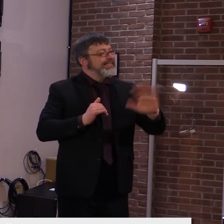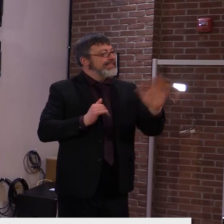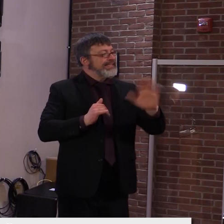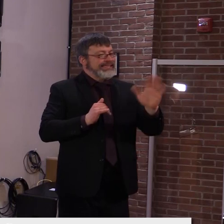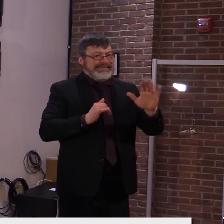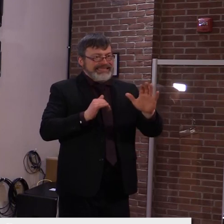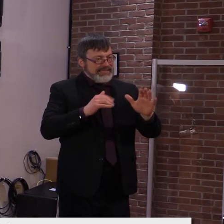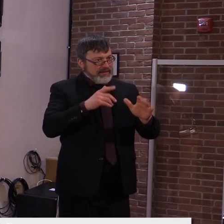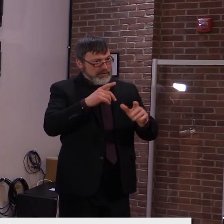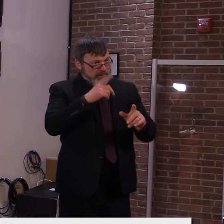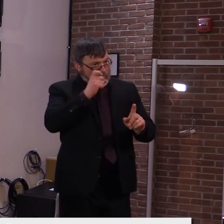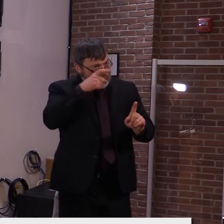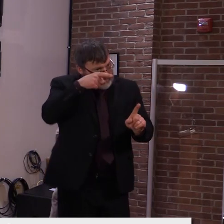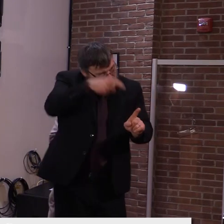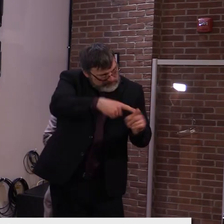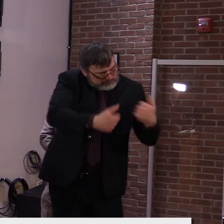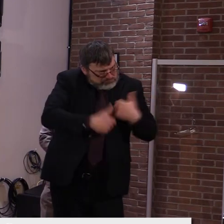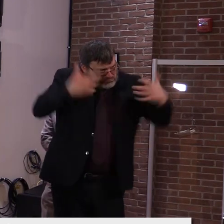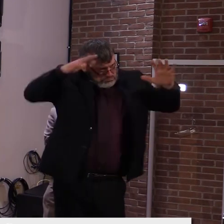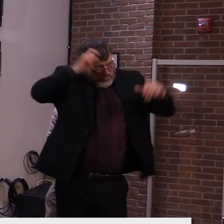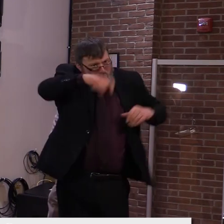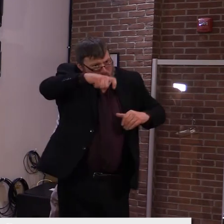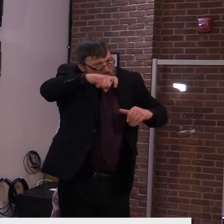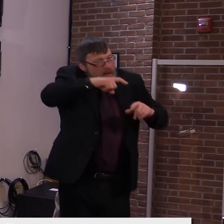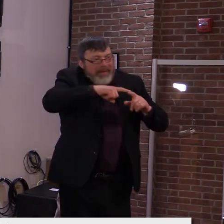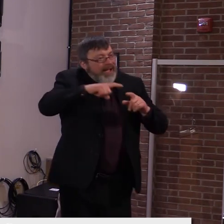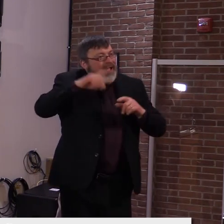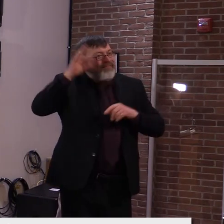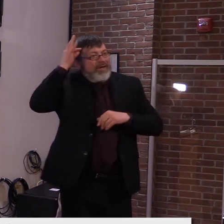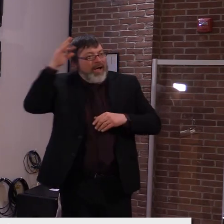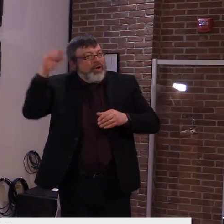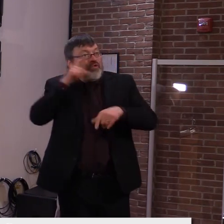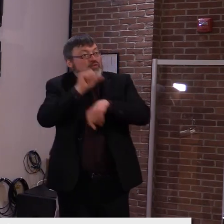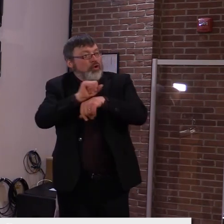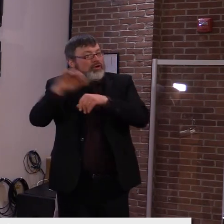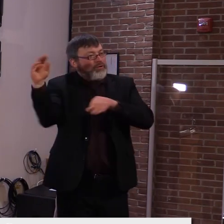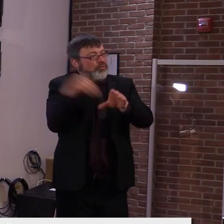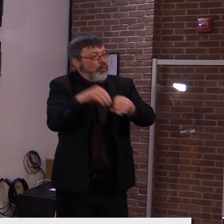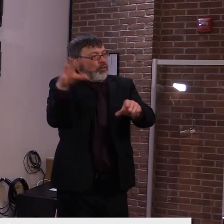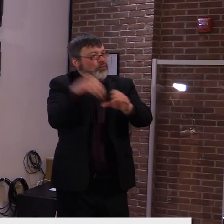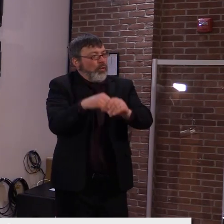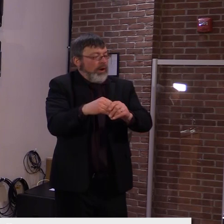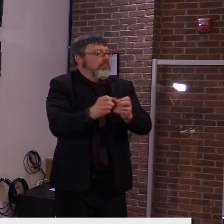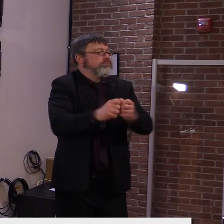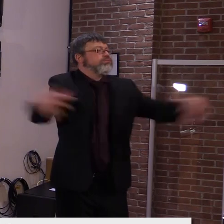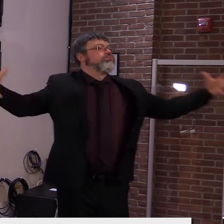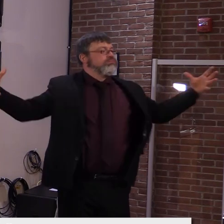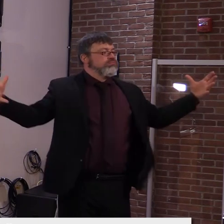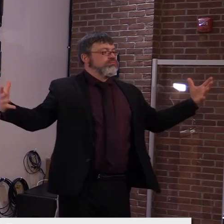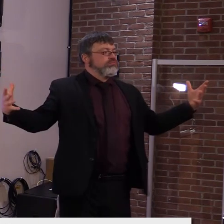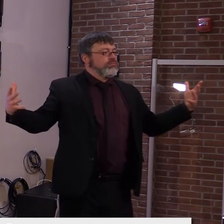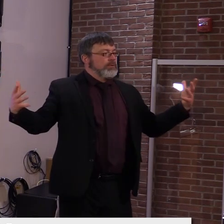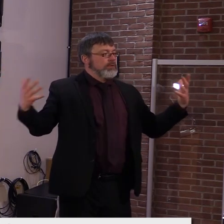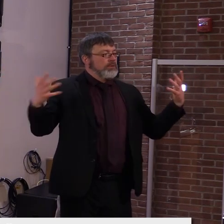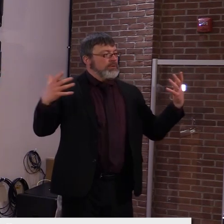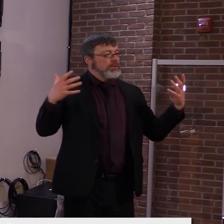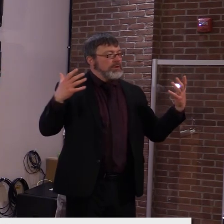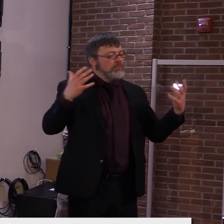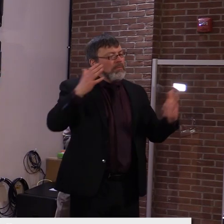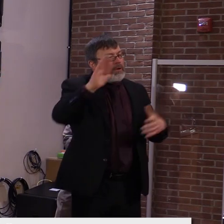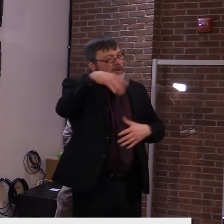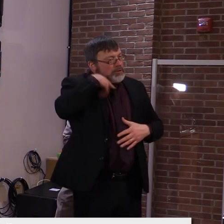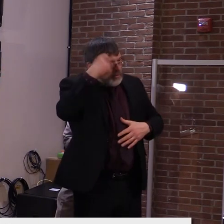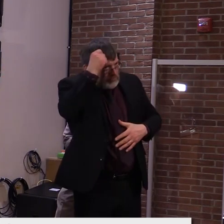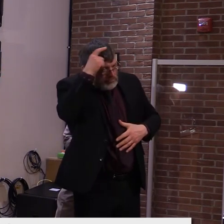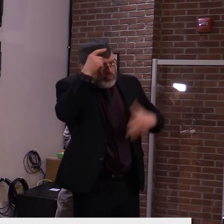the supply. We want to get people vaccinated as quickly as possible. We hope some of those